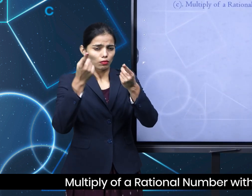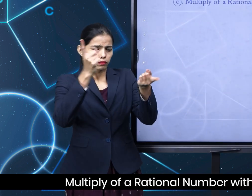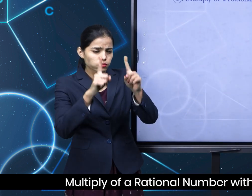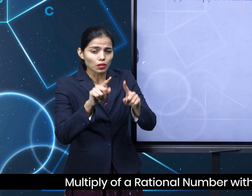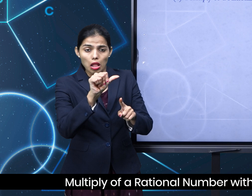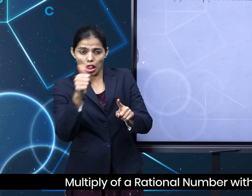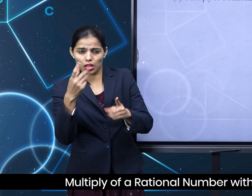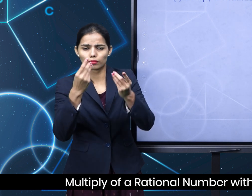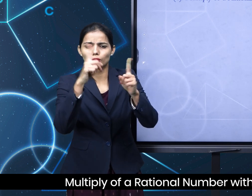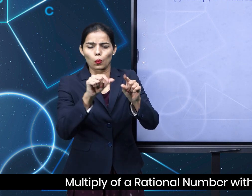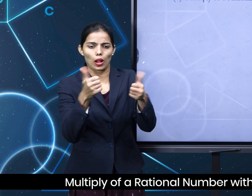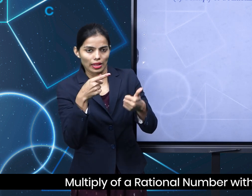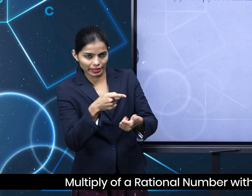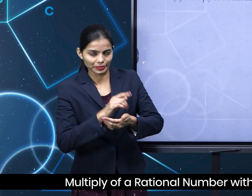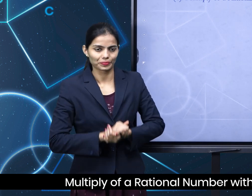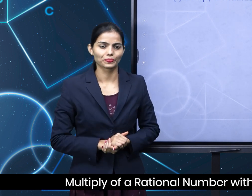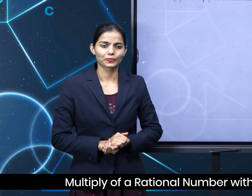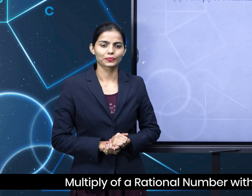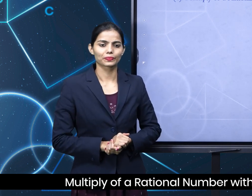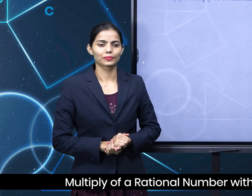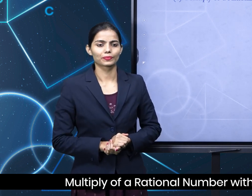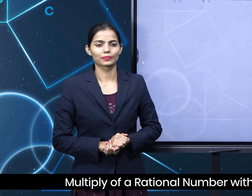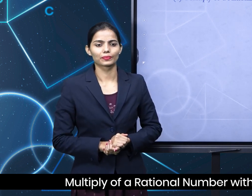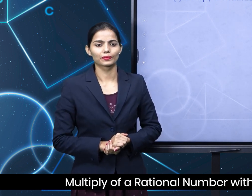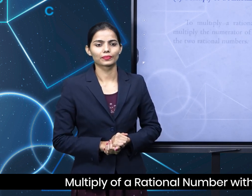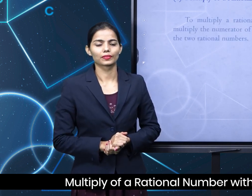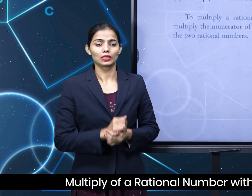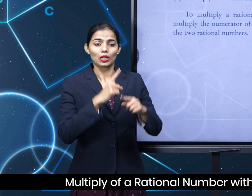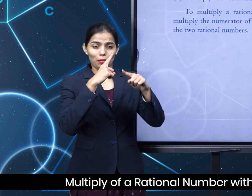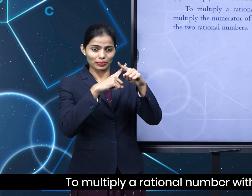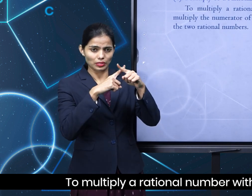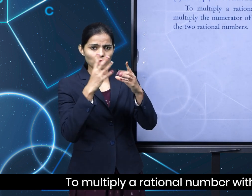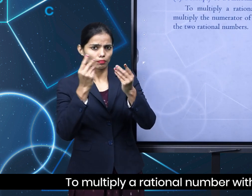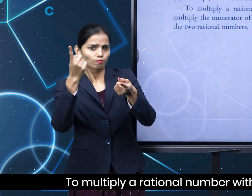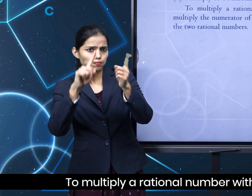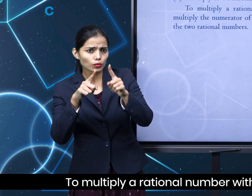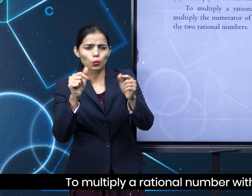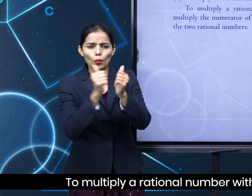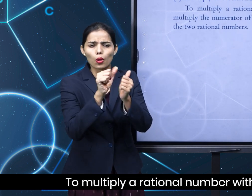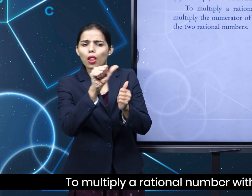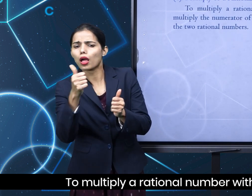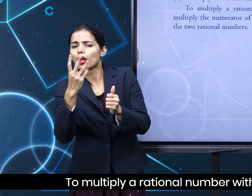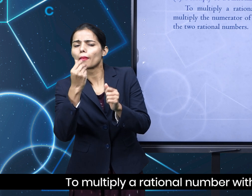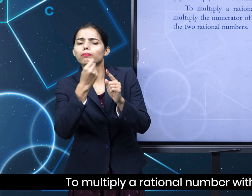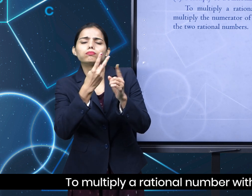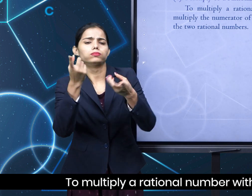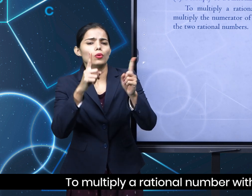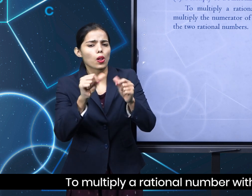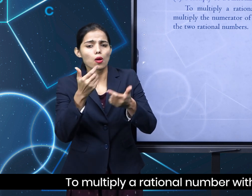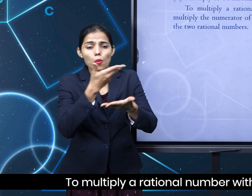Multiply of a rational number with another rational number. To multiply a rational number with another rational